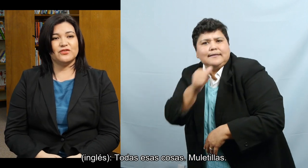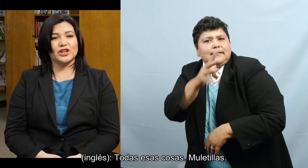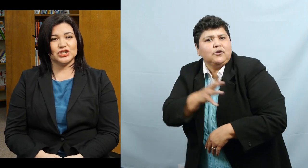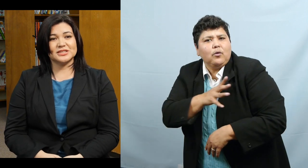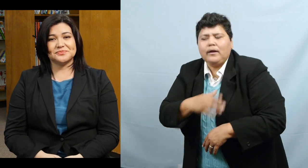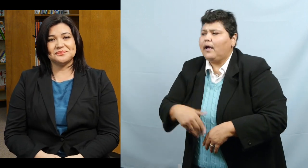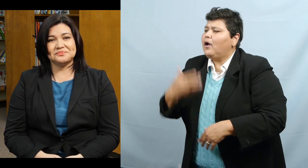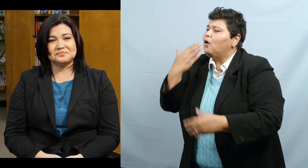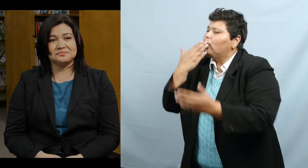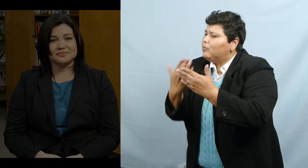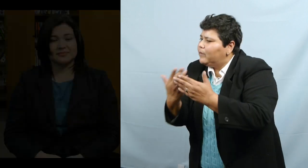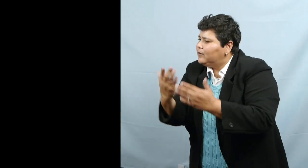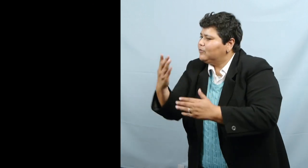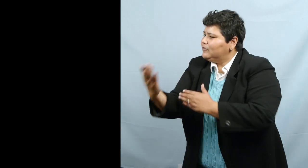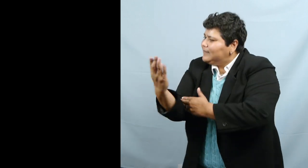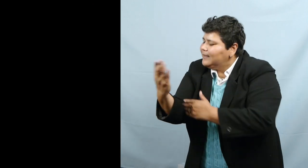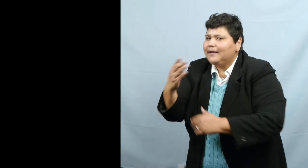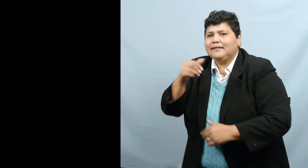Fillers.